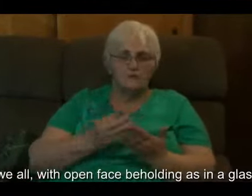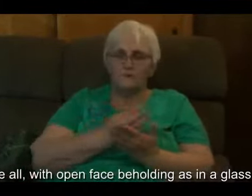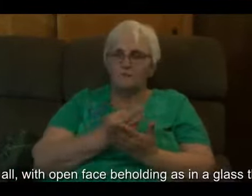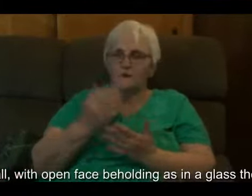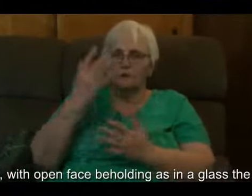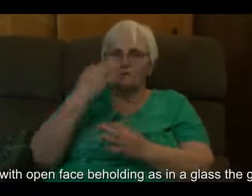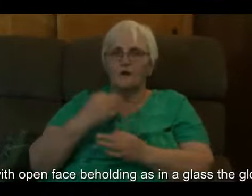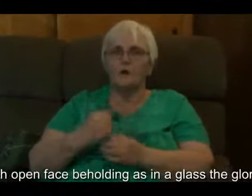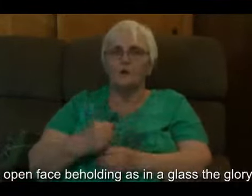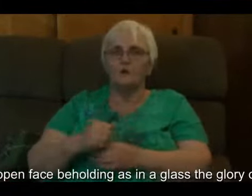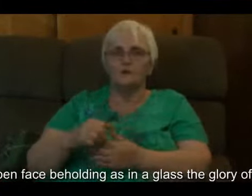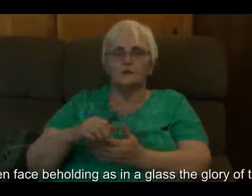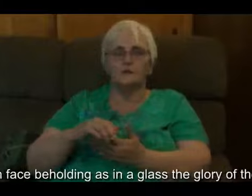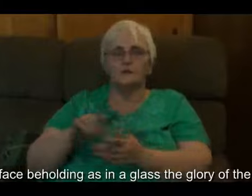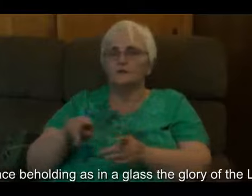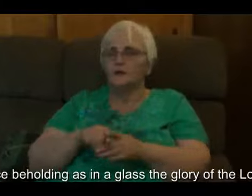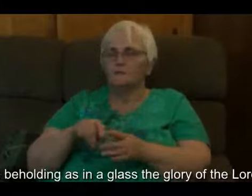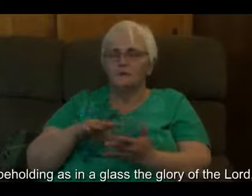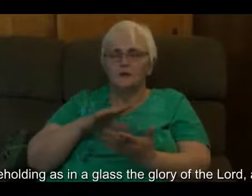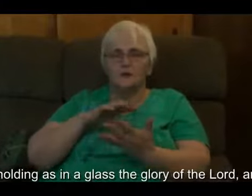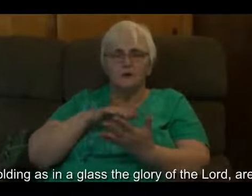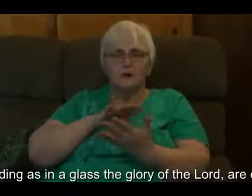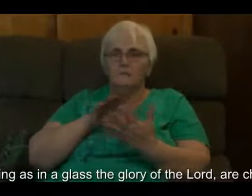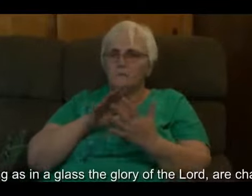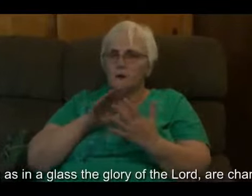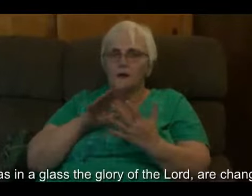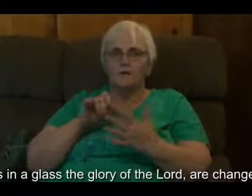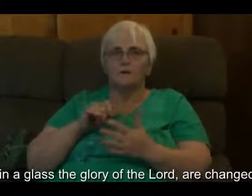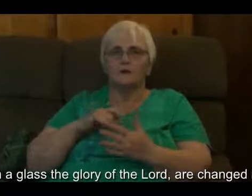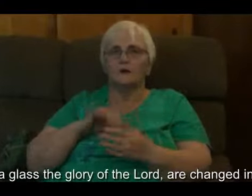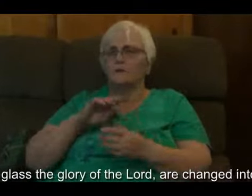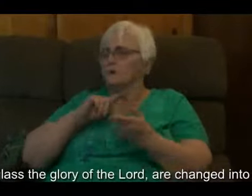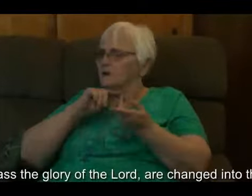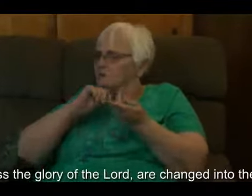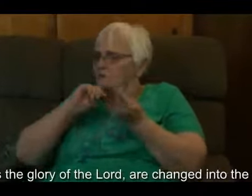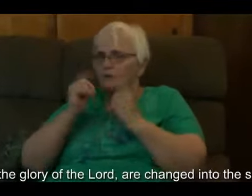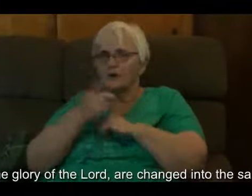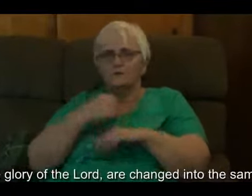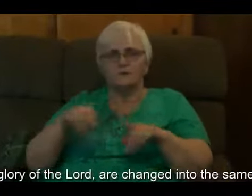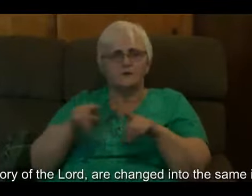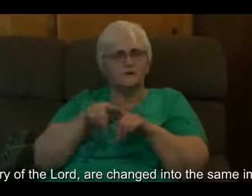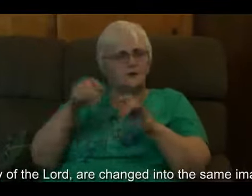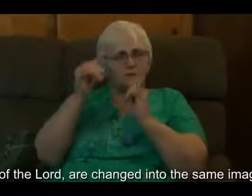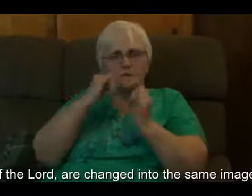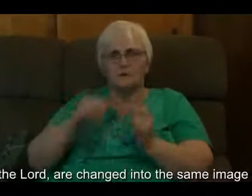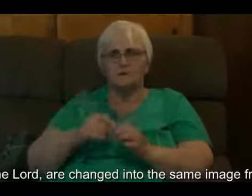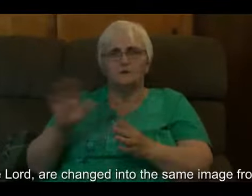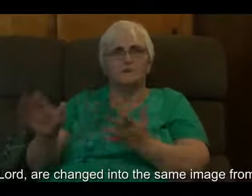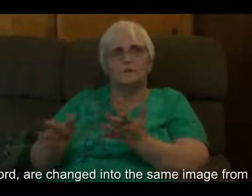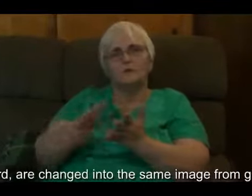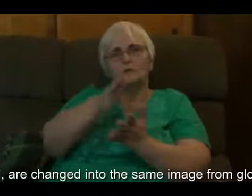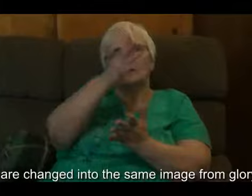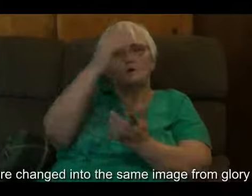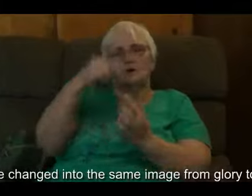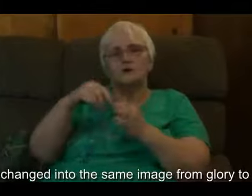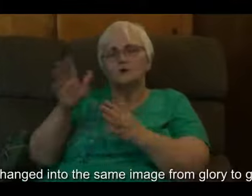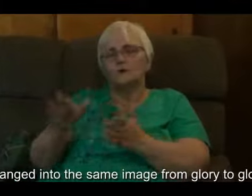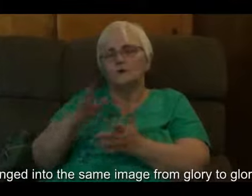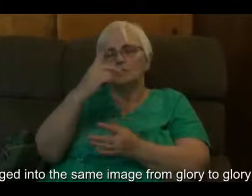mirror the glory of the Lord, are being transformed into the same image from glory to glory, just as by the Spirit